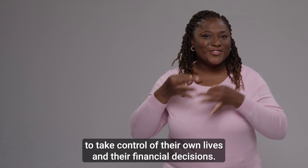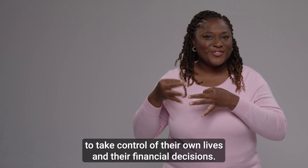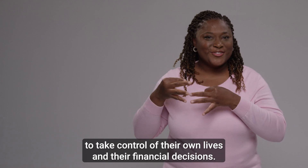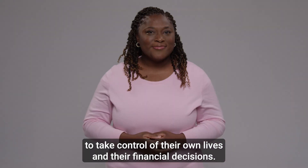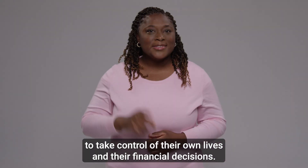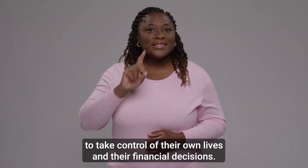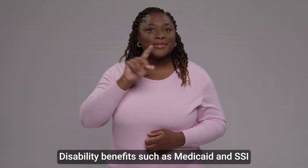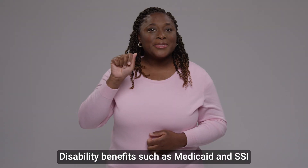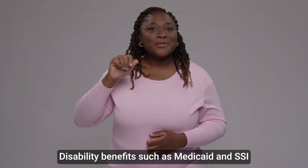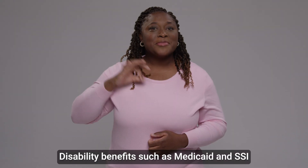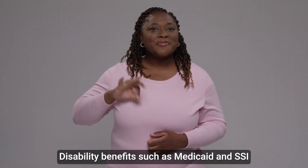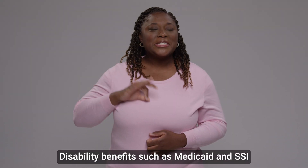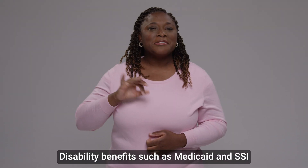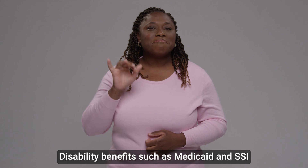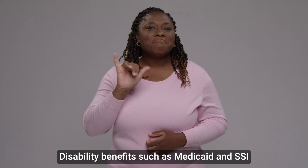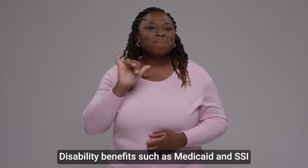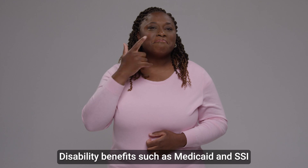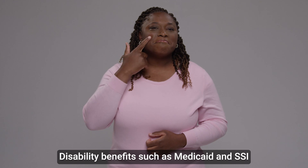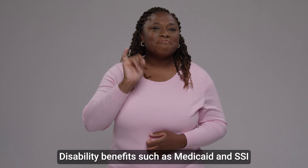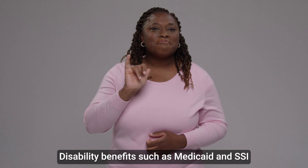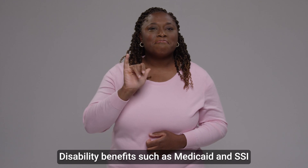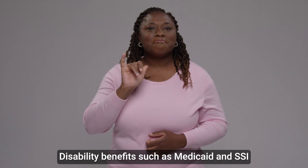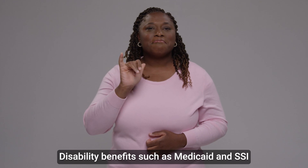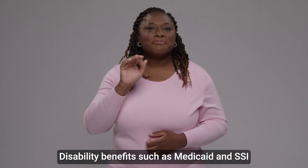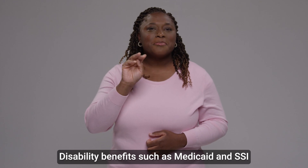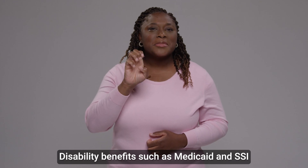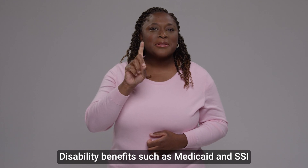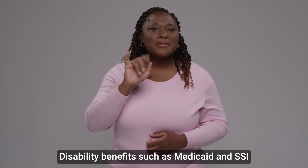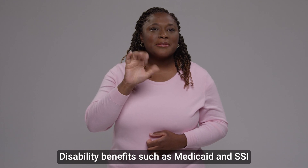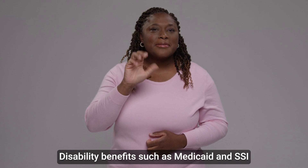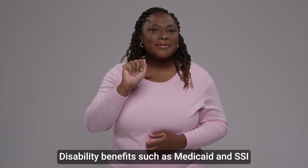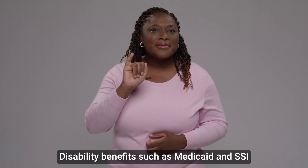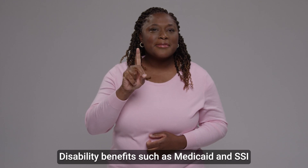financial decisions. Disability benefits such as Medicaid and SSI